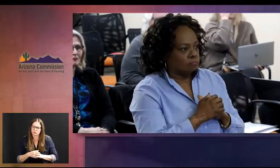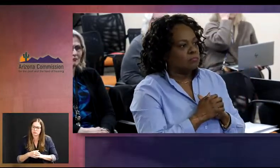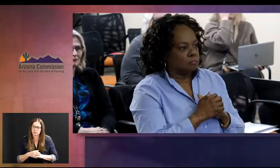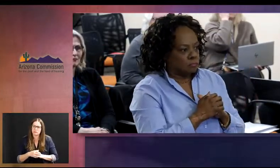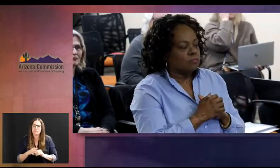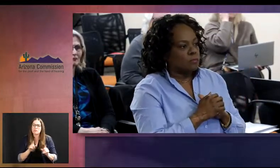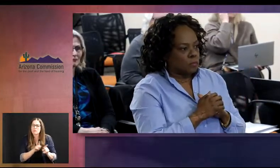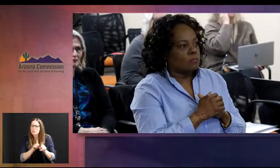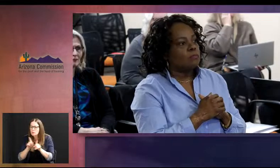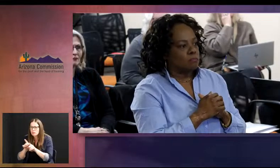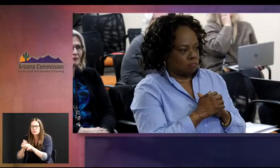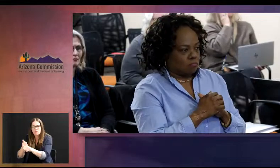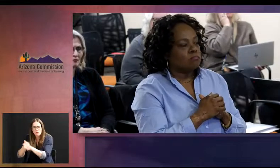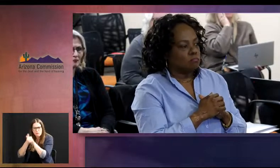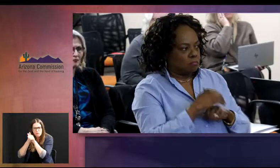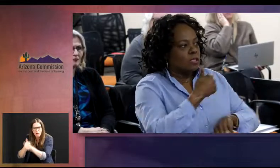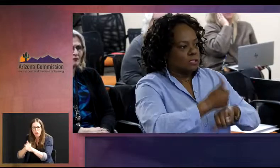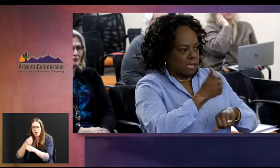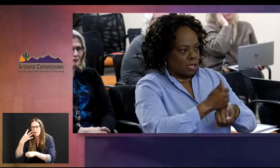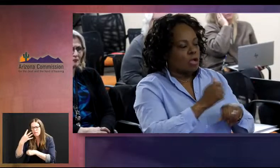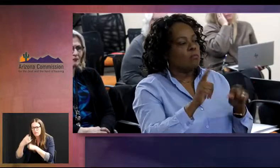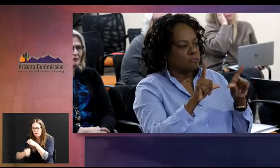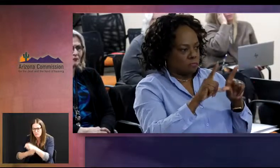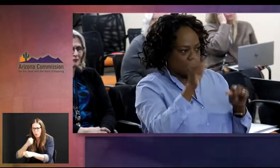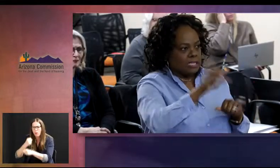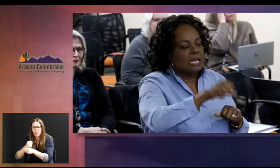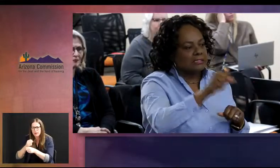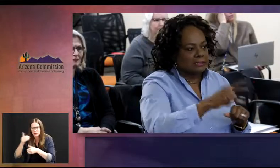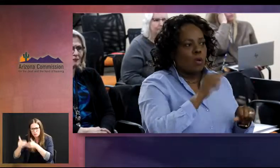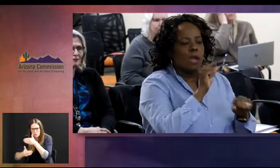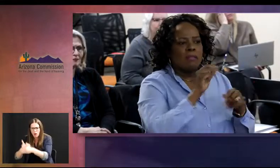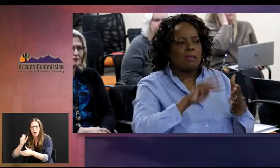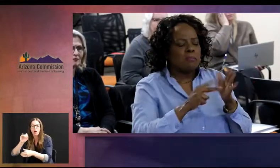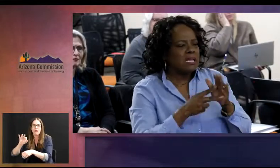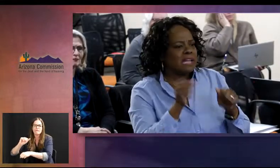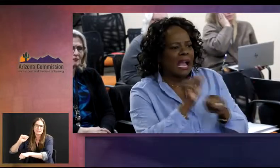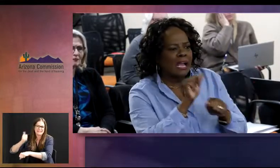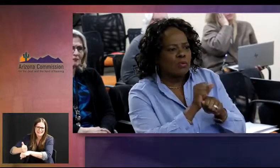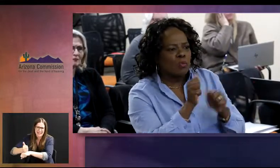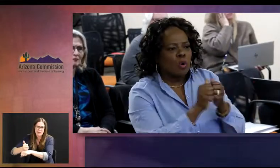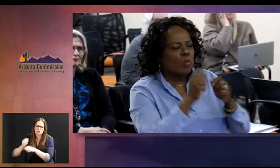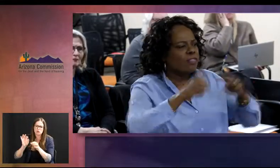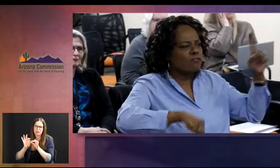four-year process of establishing interpreter licensure.